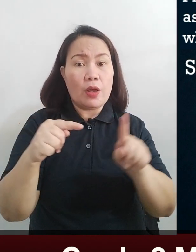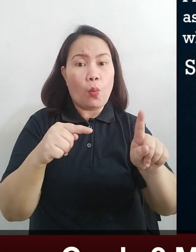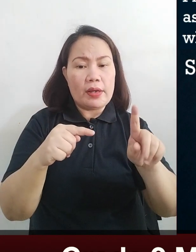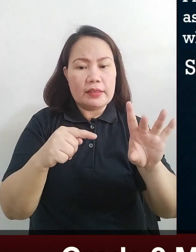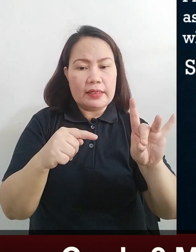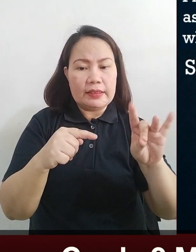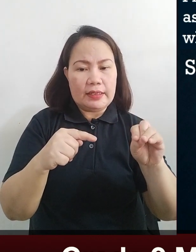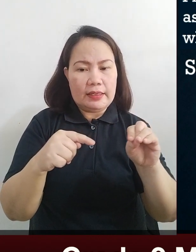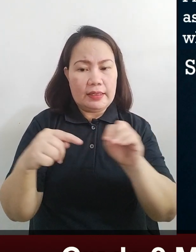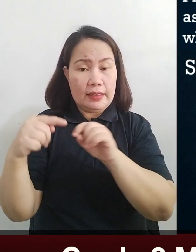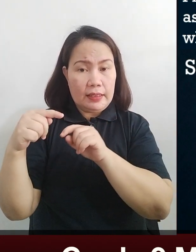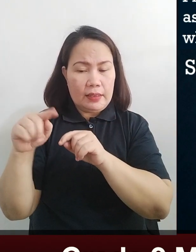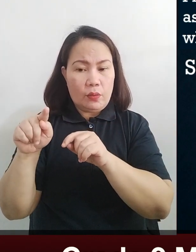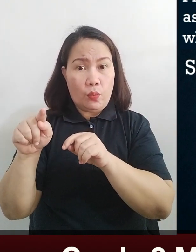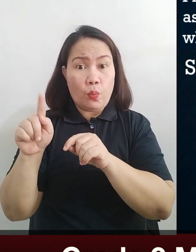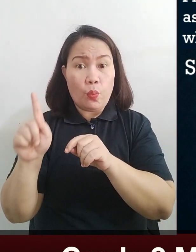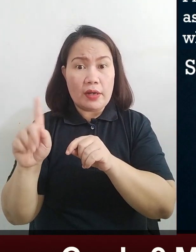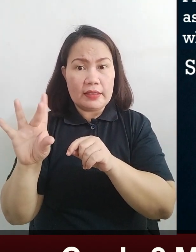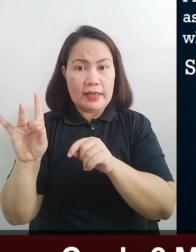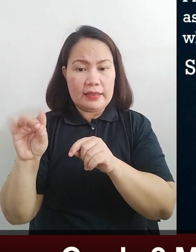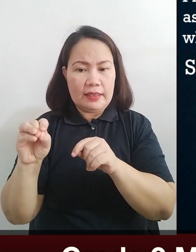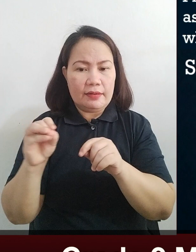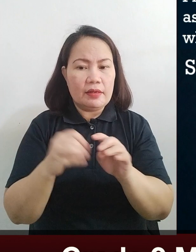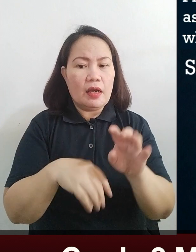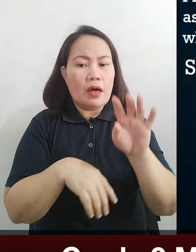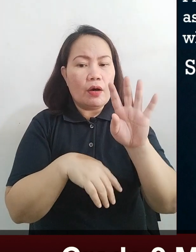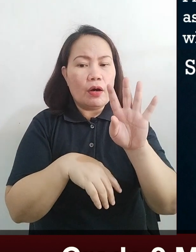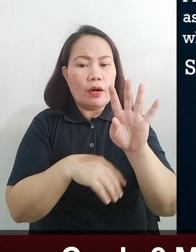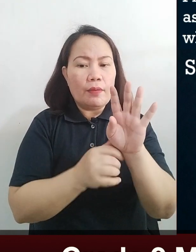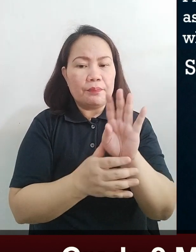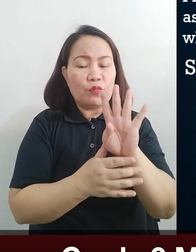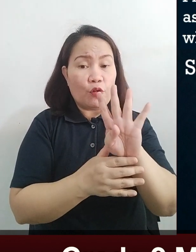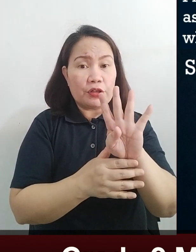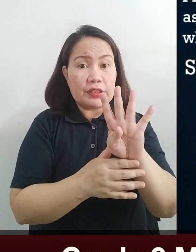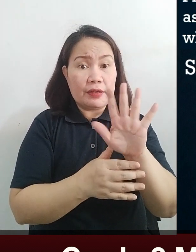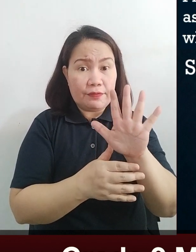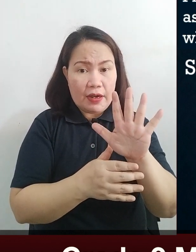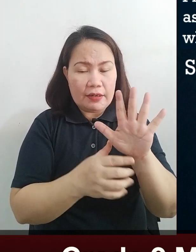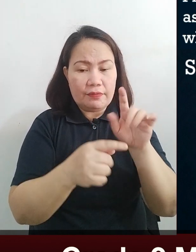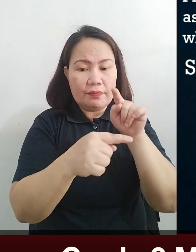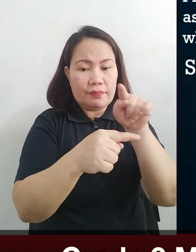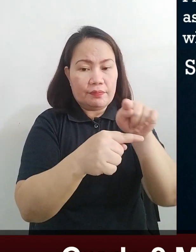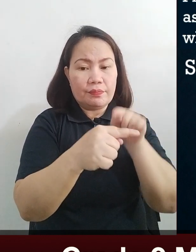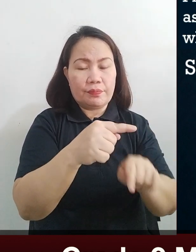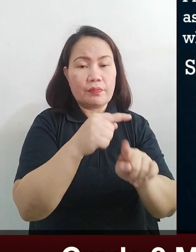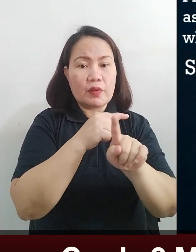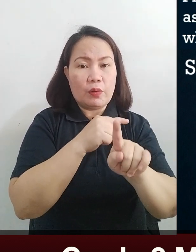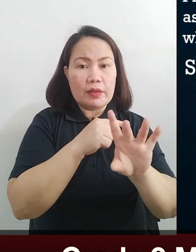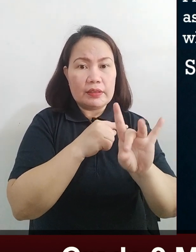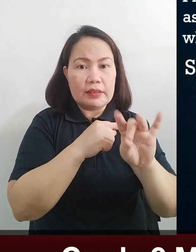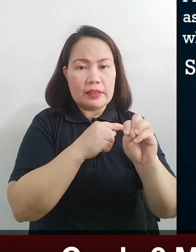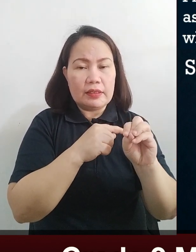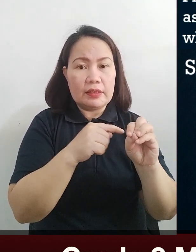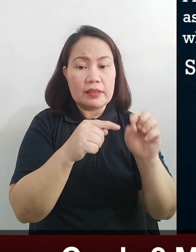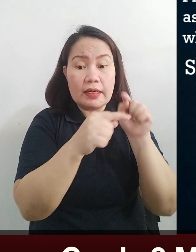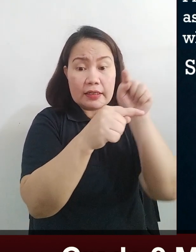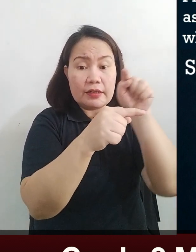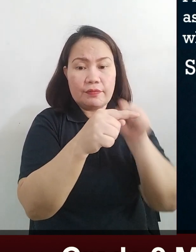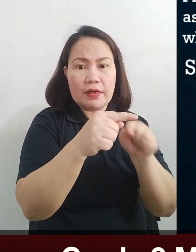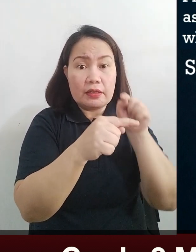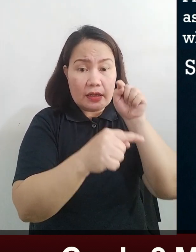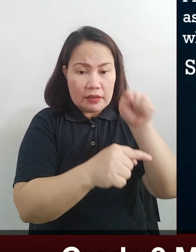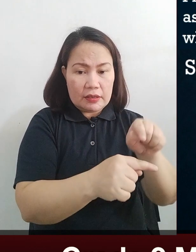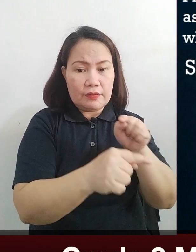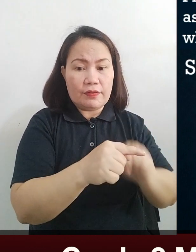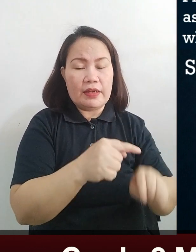180. So, 45 over 180. So, pag kinuha natin yung lowest term nito by dividing both numerator